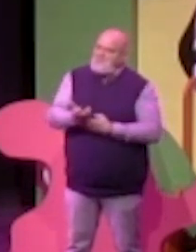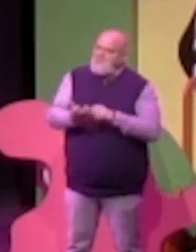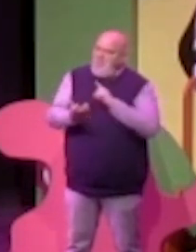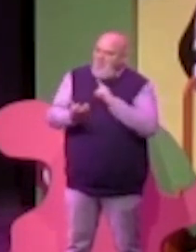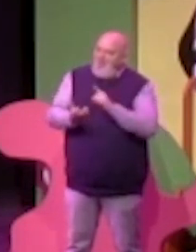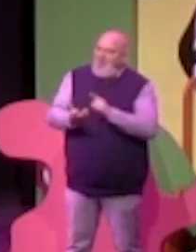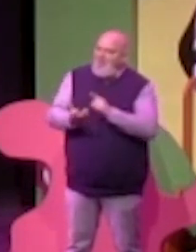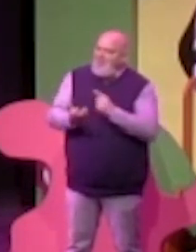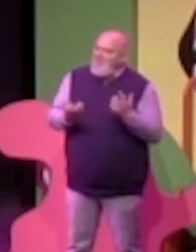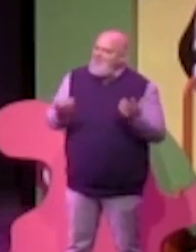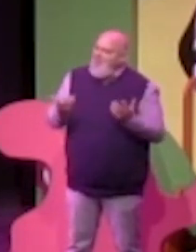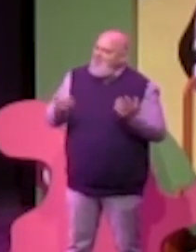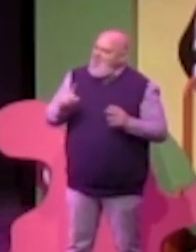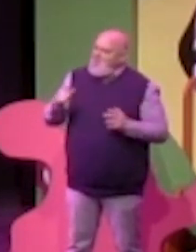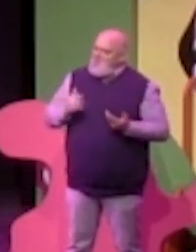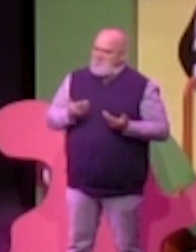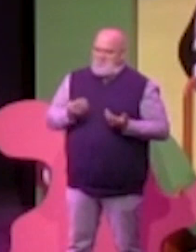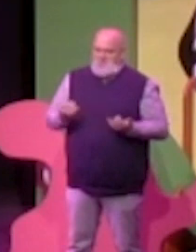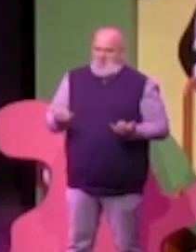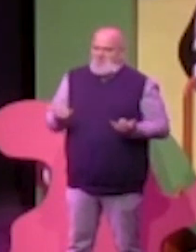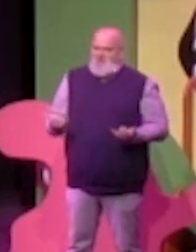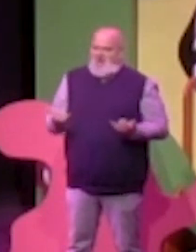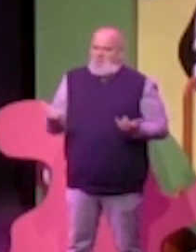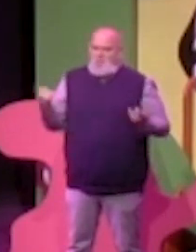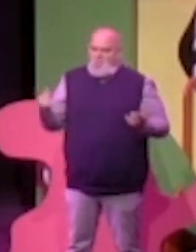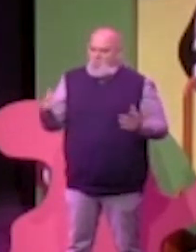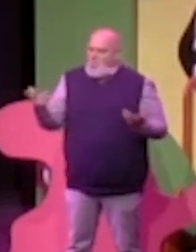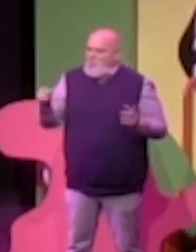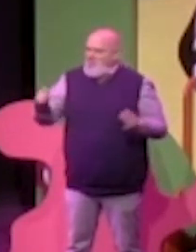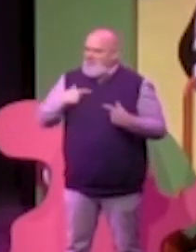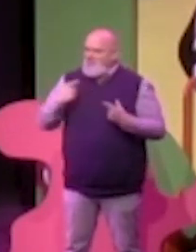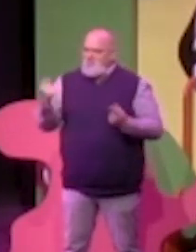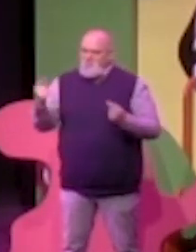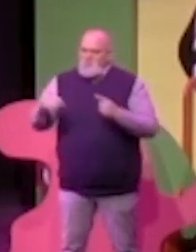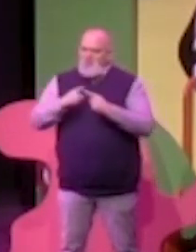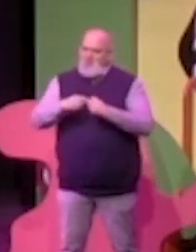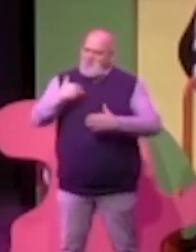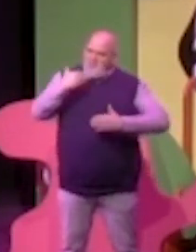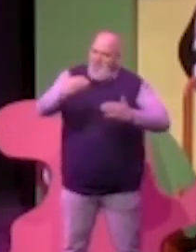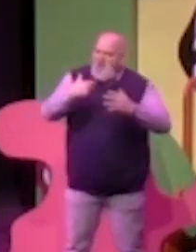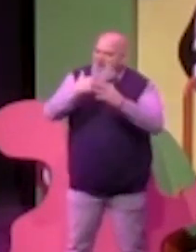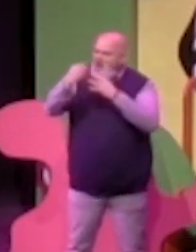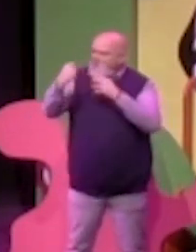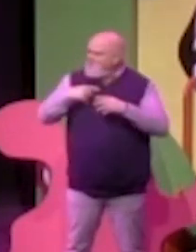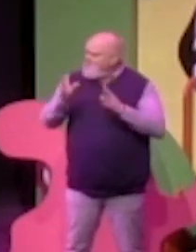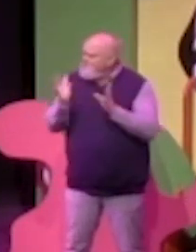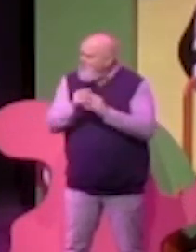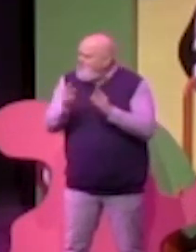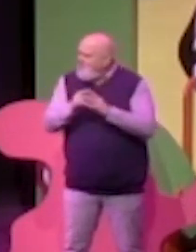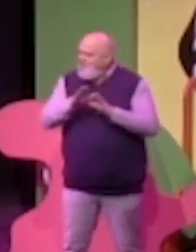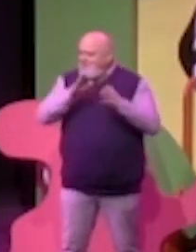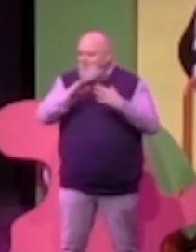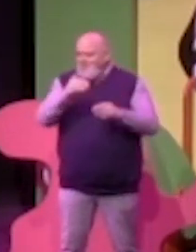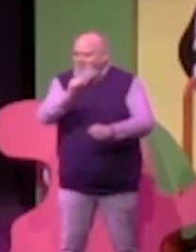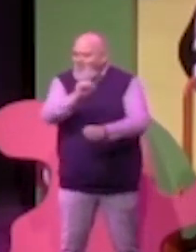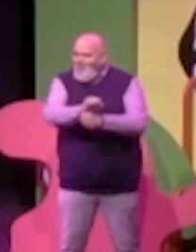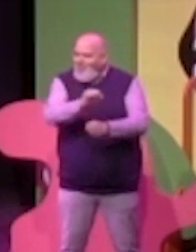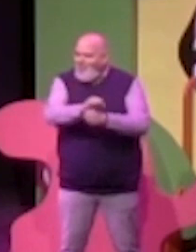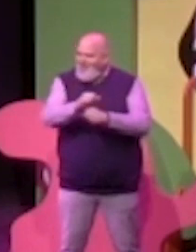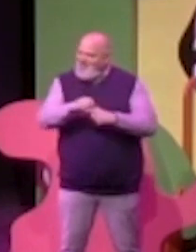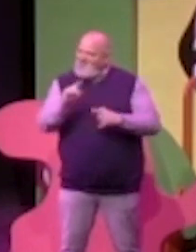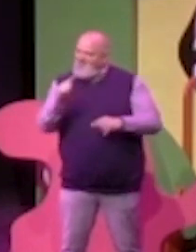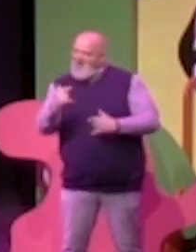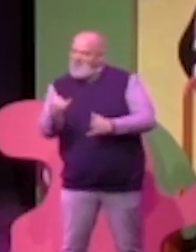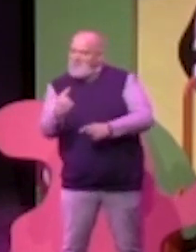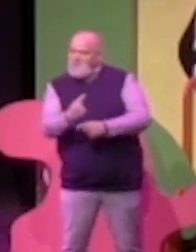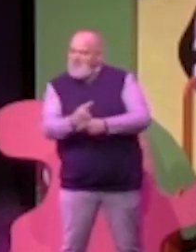is that we need to do moving on out of the summit and into our work and even later on today,